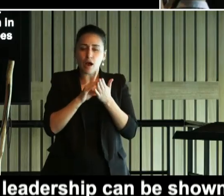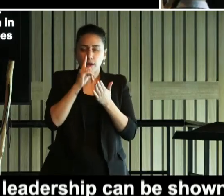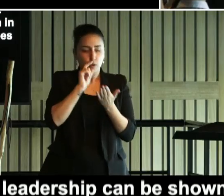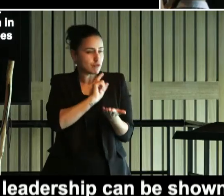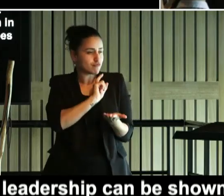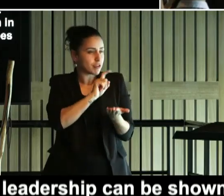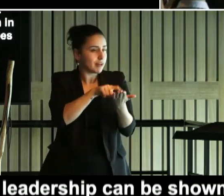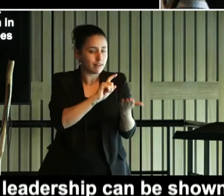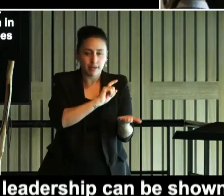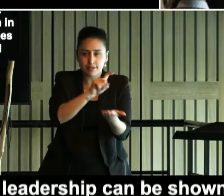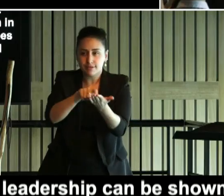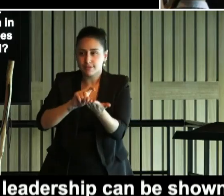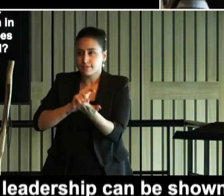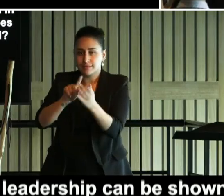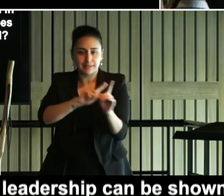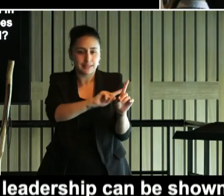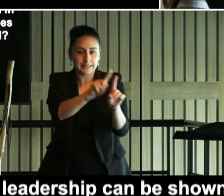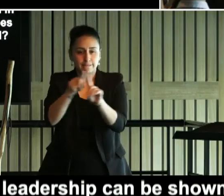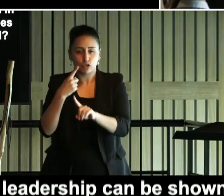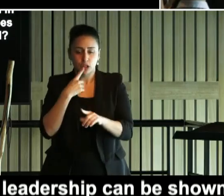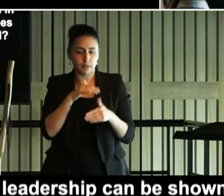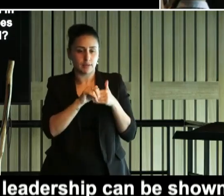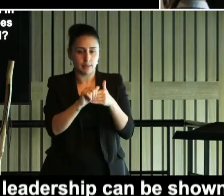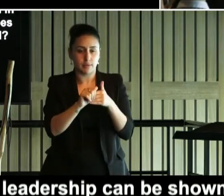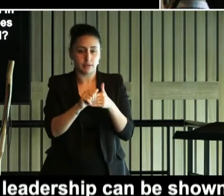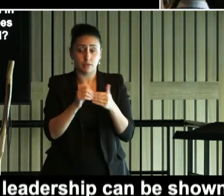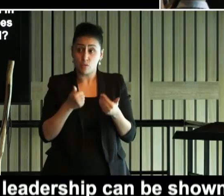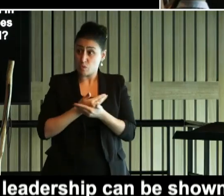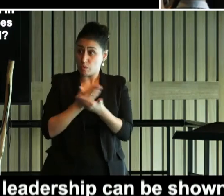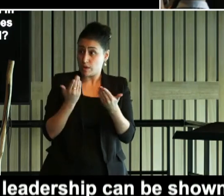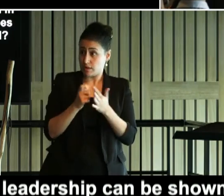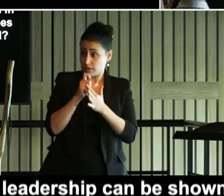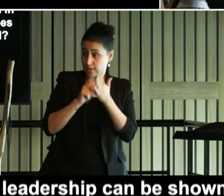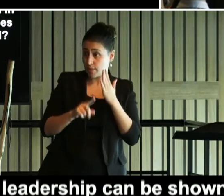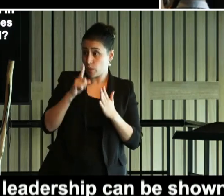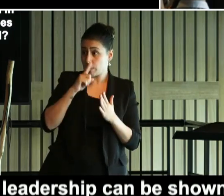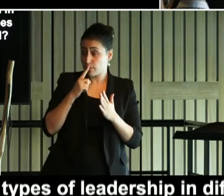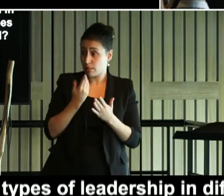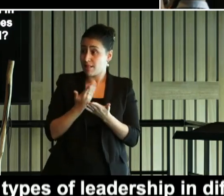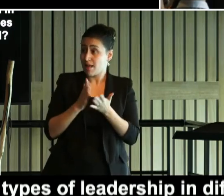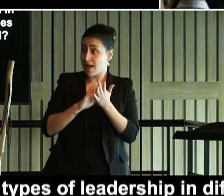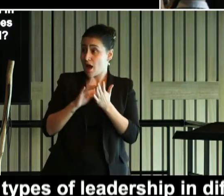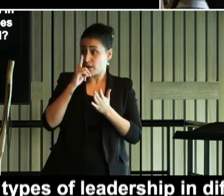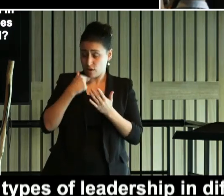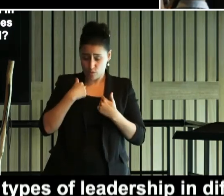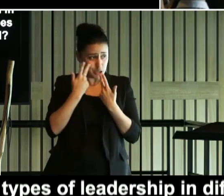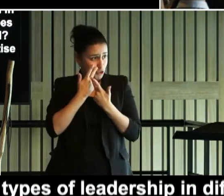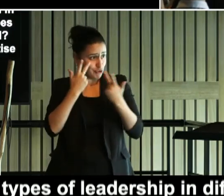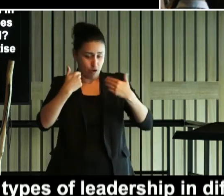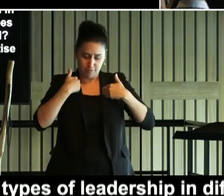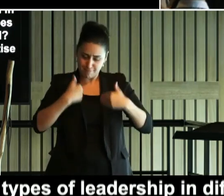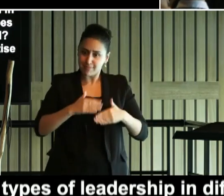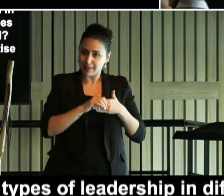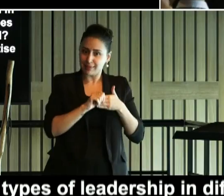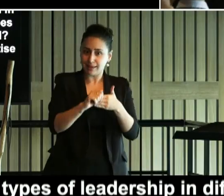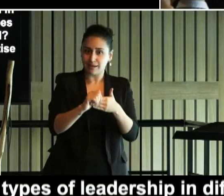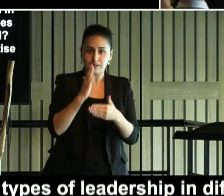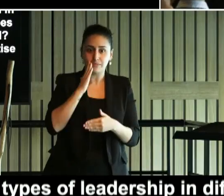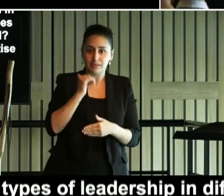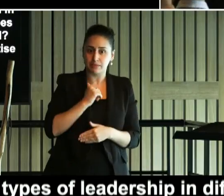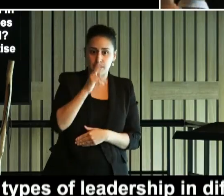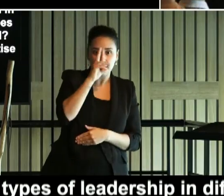What can we all, as disabled people, do to practice leadership, whether we are